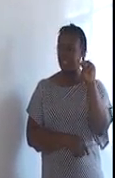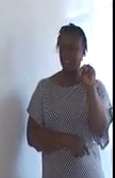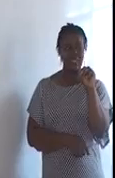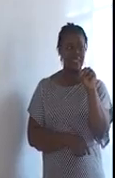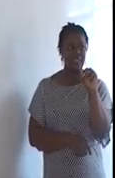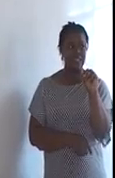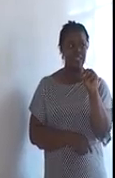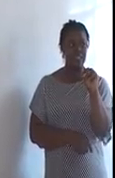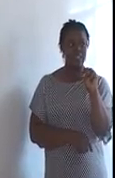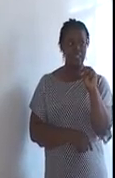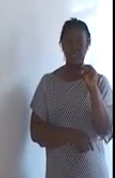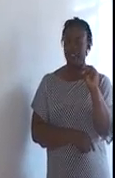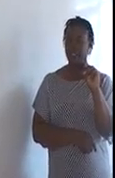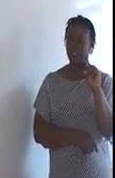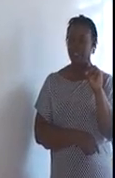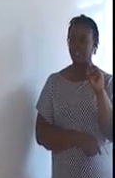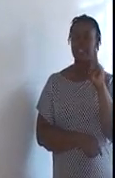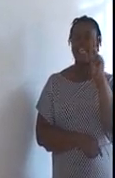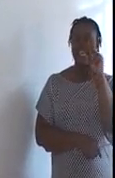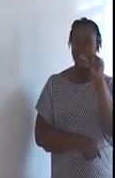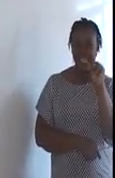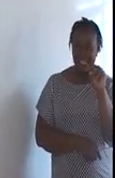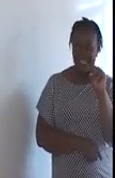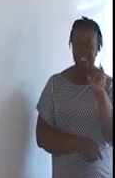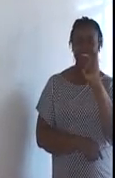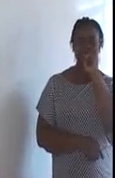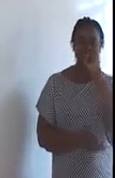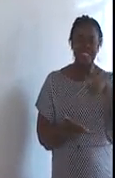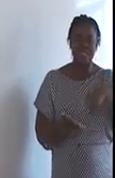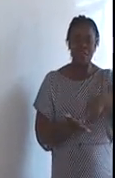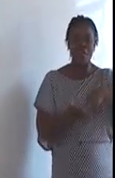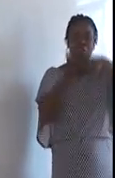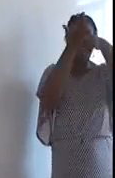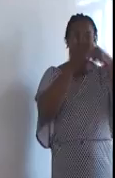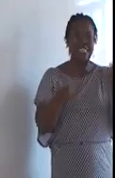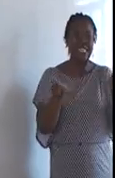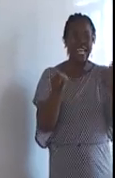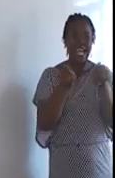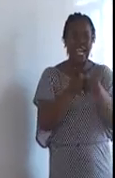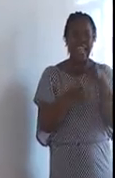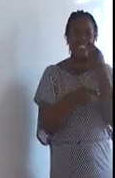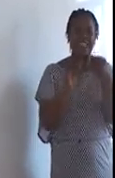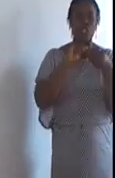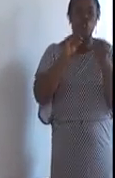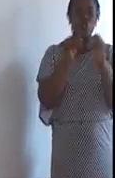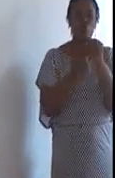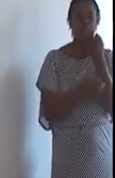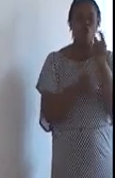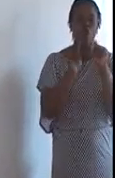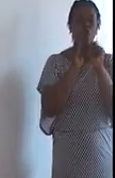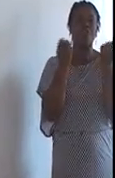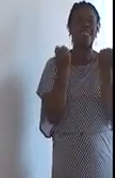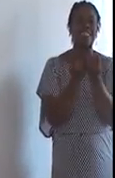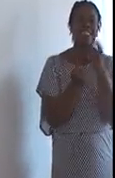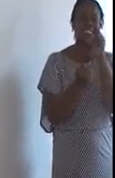which is N. N is presented here as the number of terms in